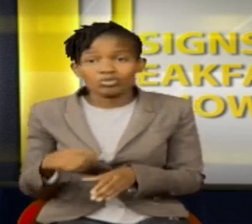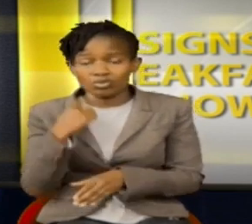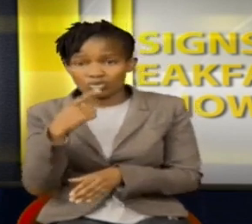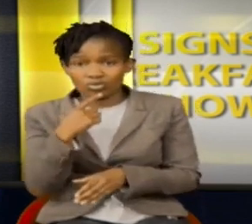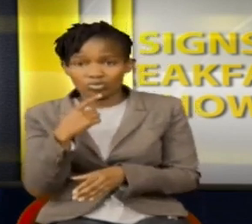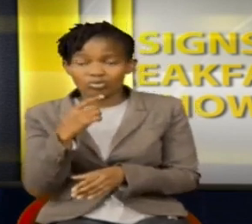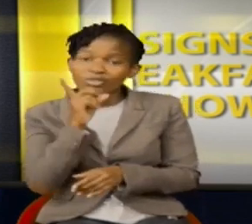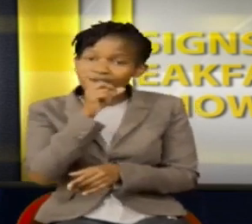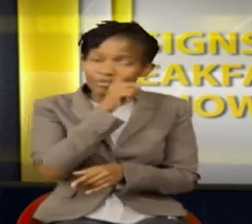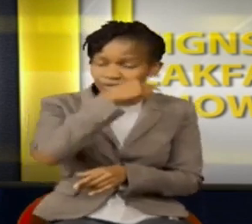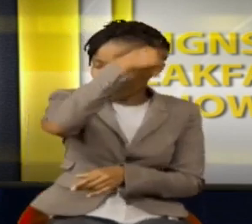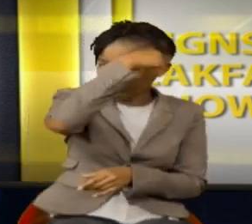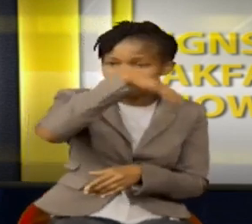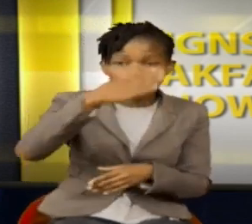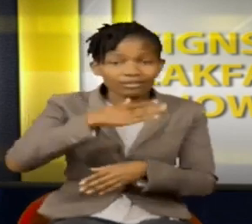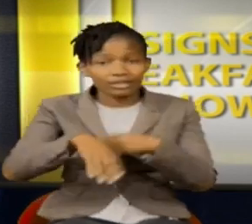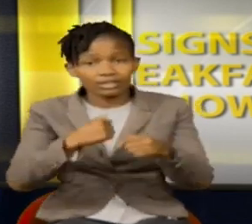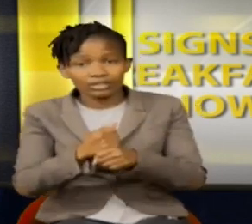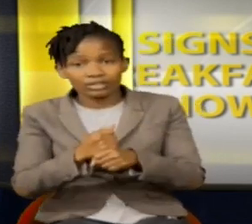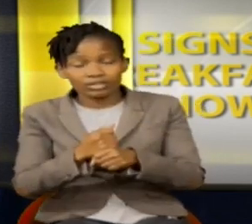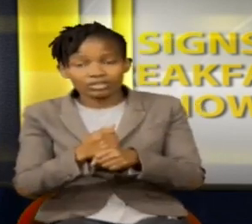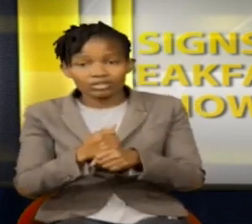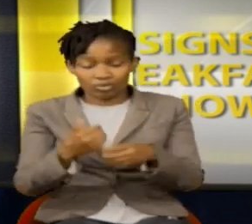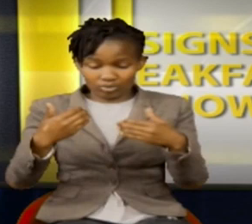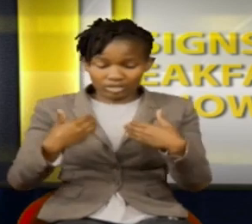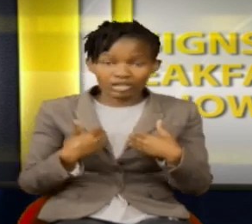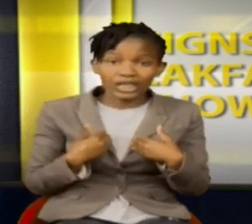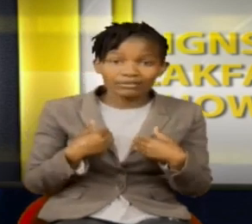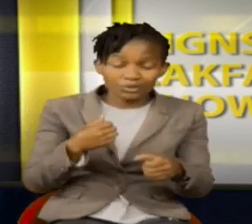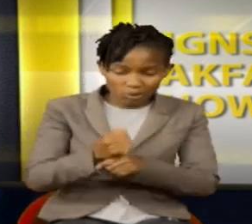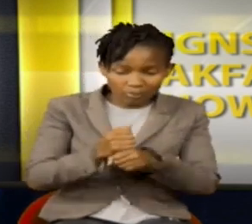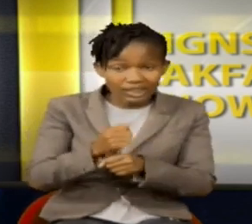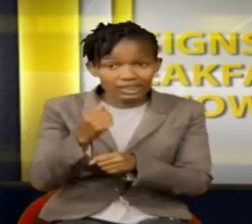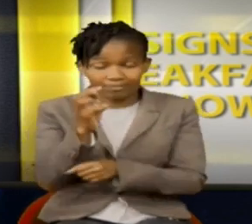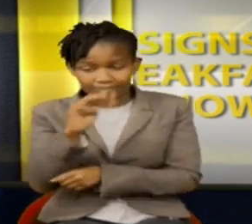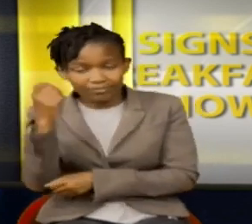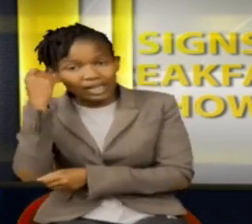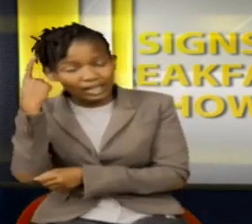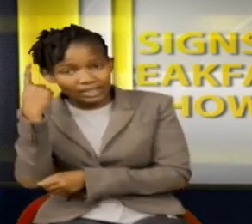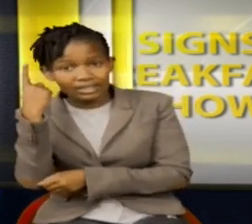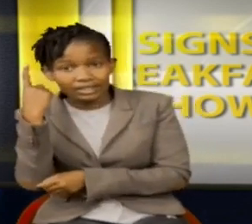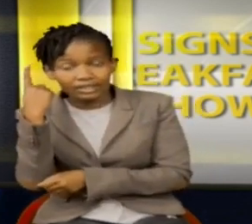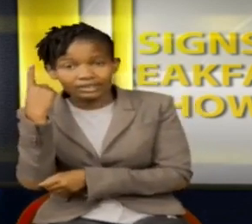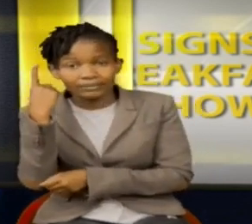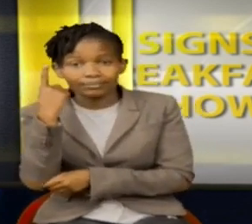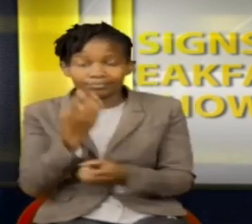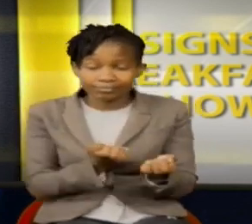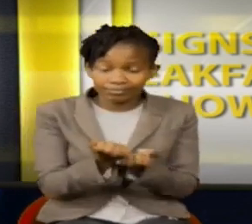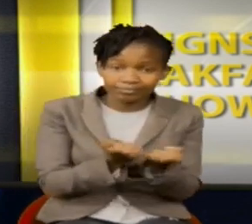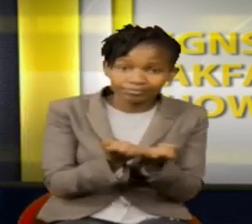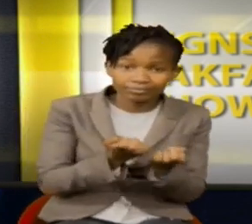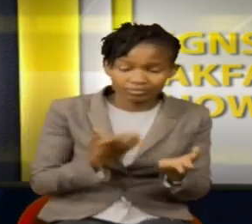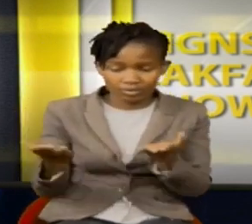churned out of colleges and universities every year. We have to steer them to entrepreneurship. Where you start a TV station like this, Kaxton, and